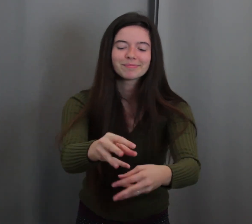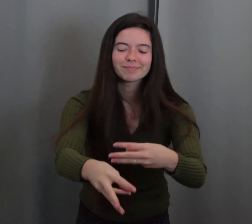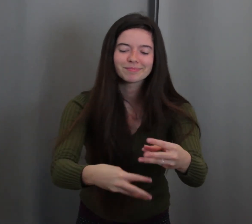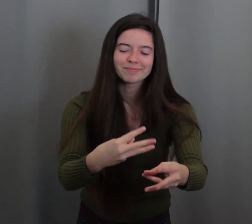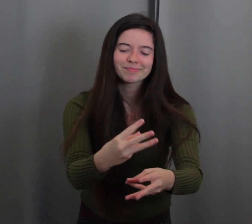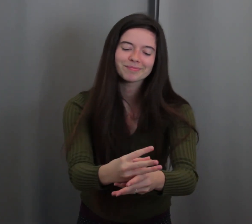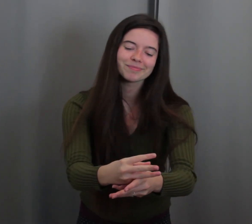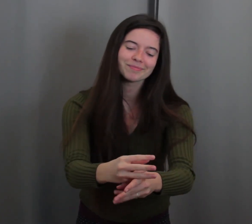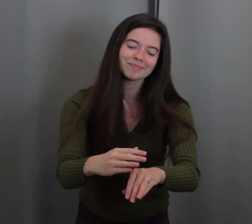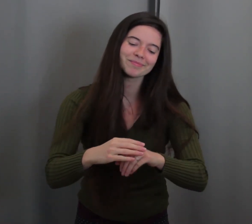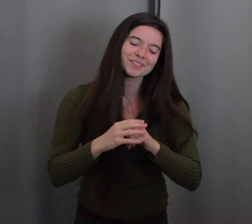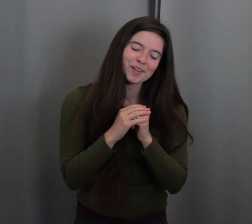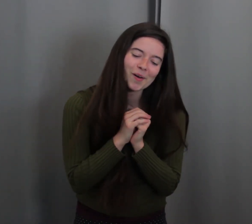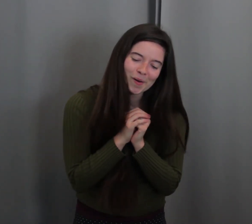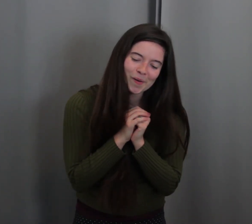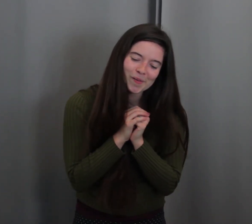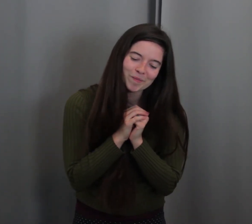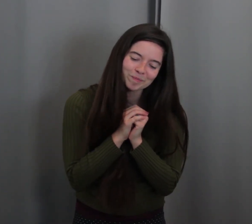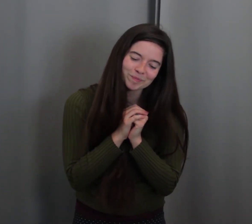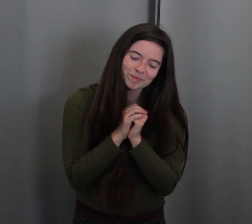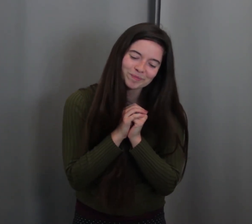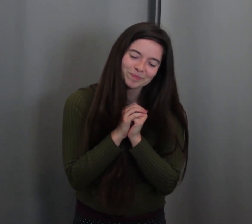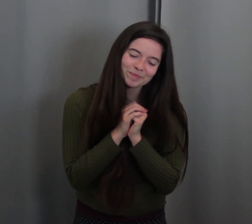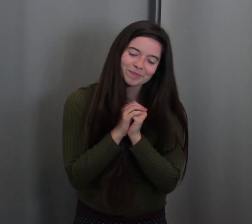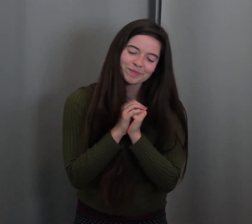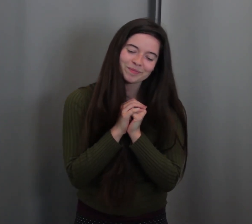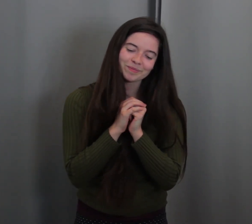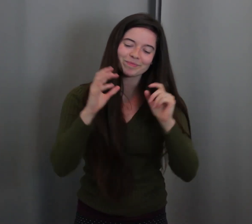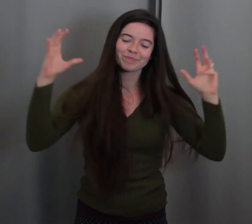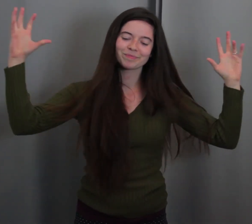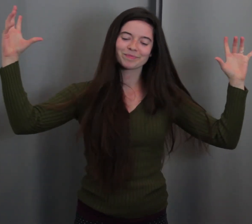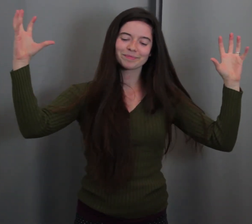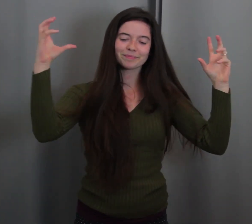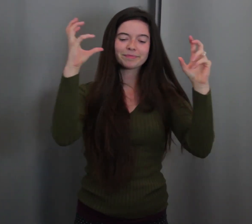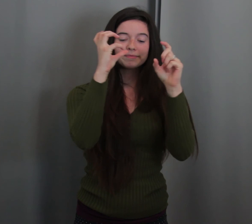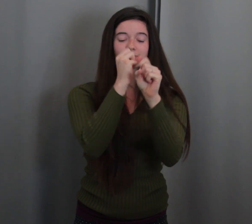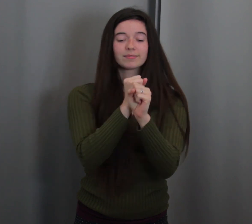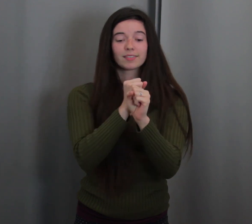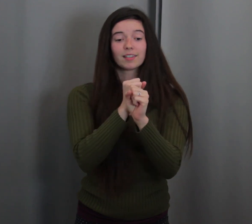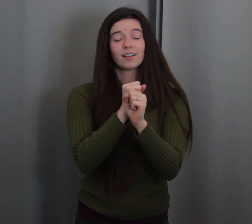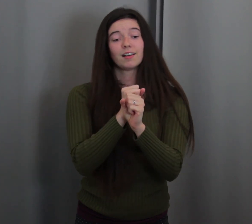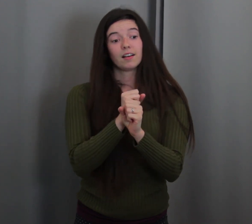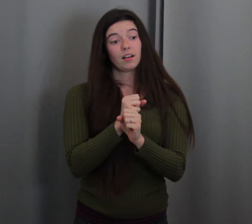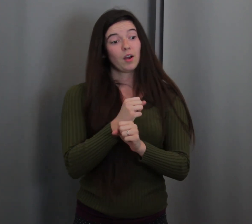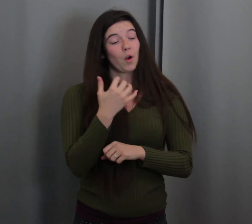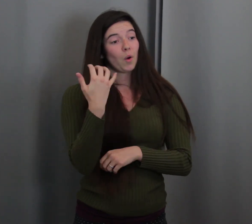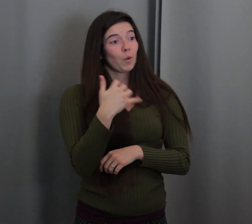All this happened long ago in God's